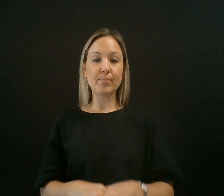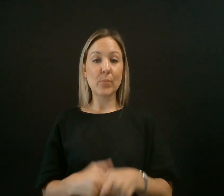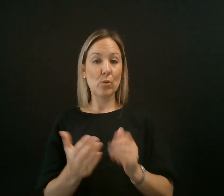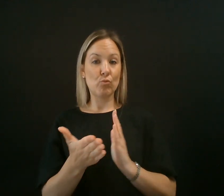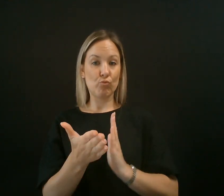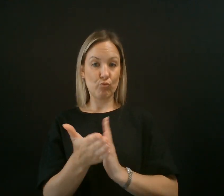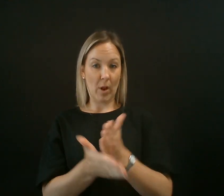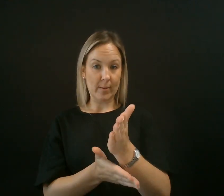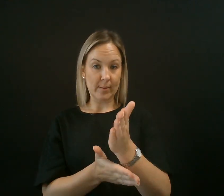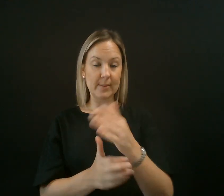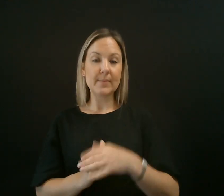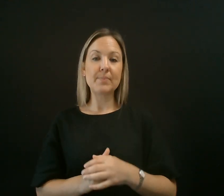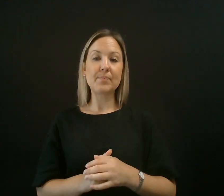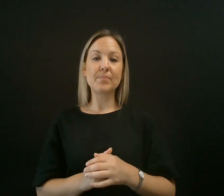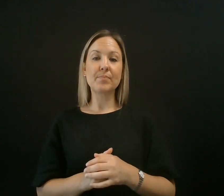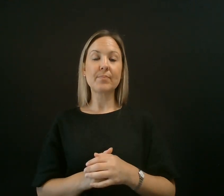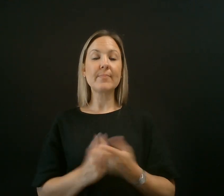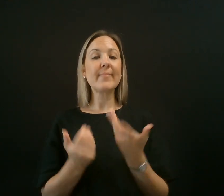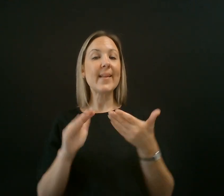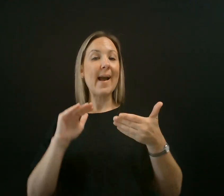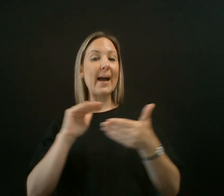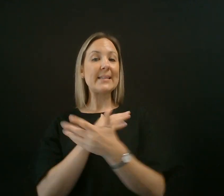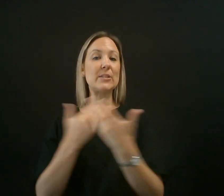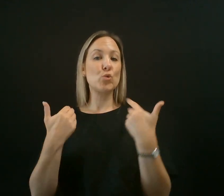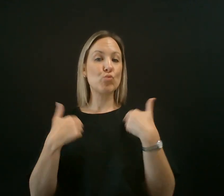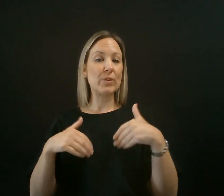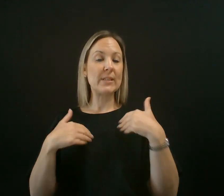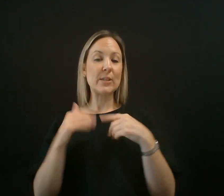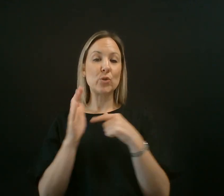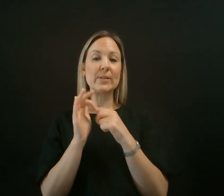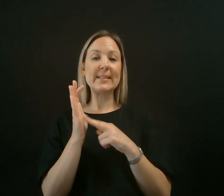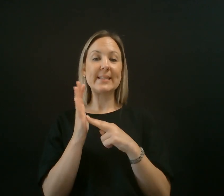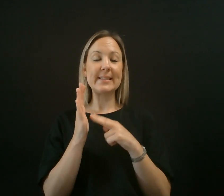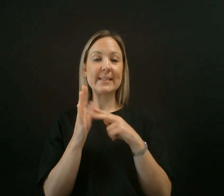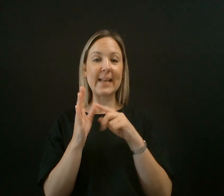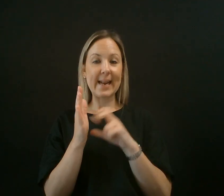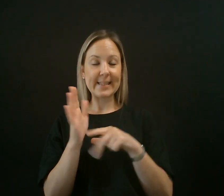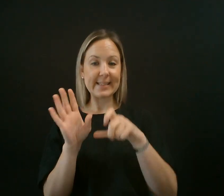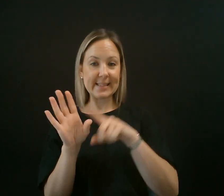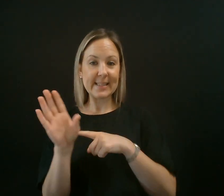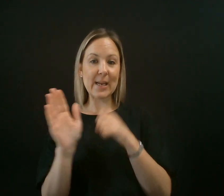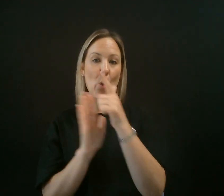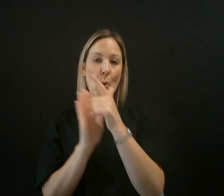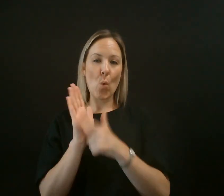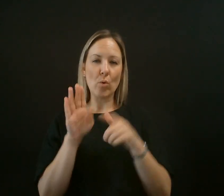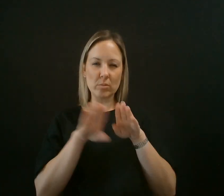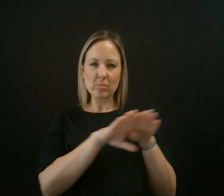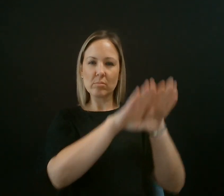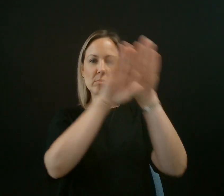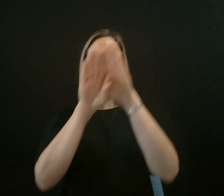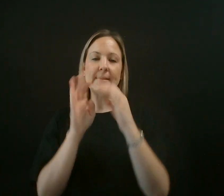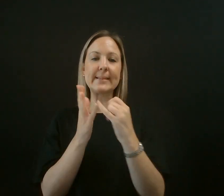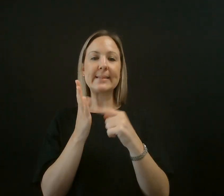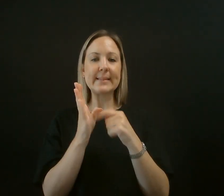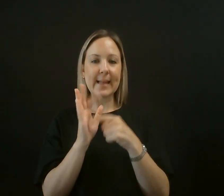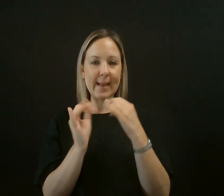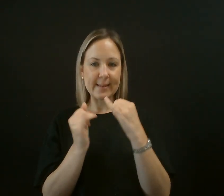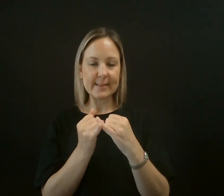Rights. Under residential tenancy laws operating across states and territories, tenants have